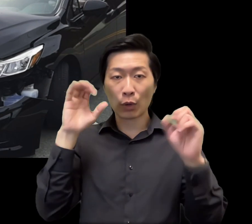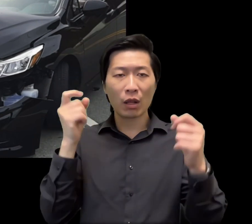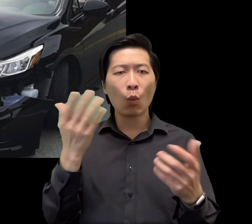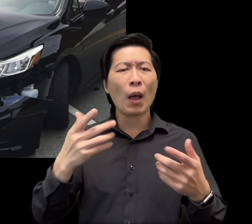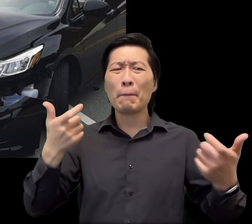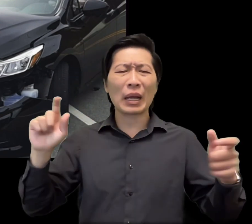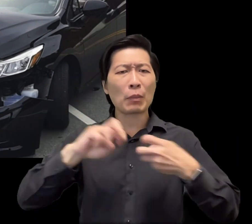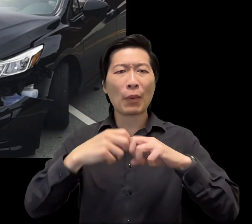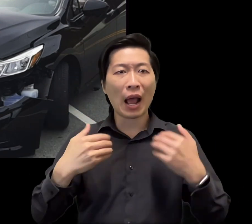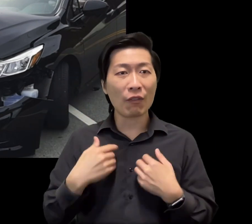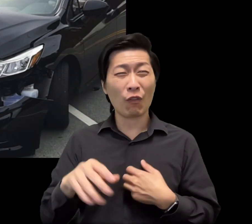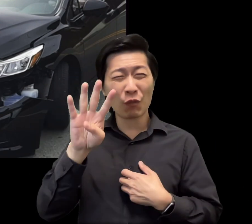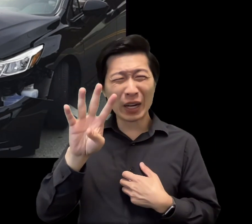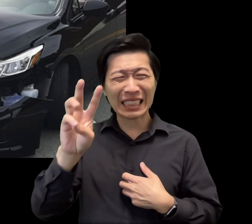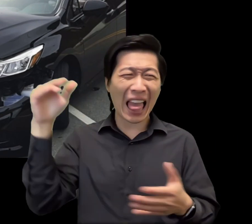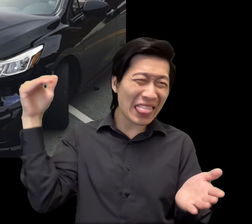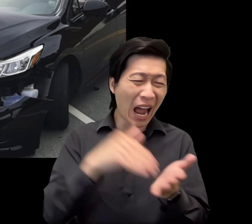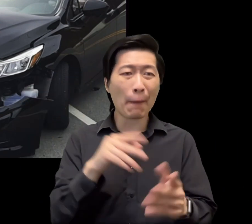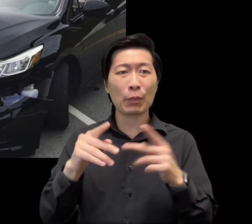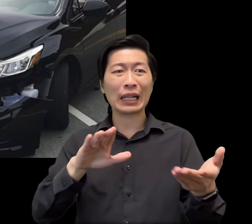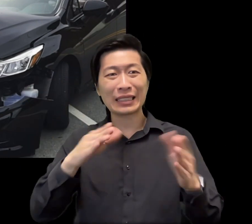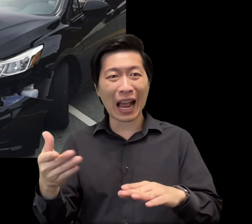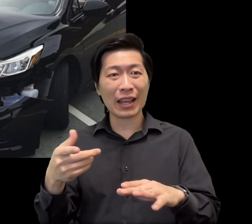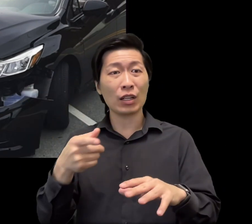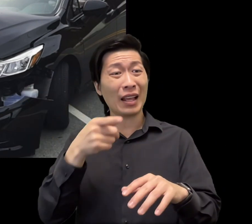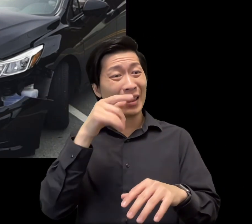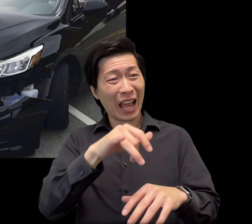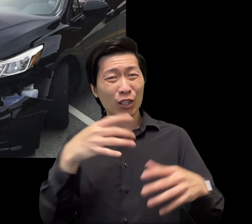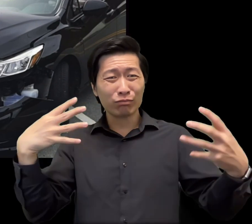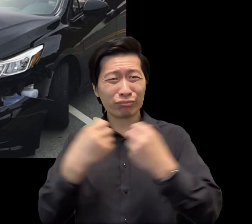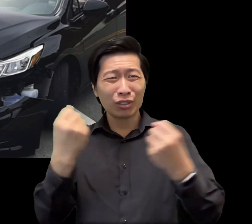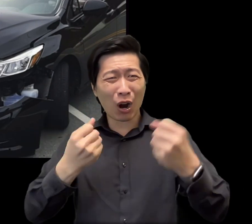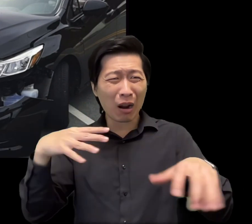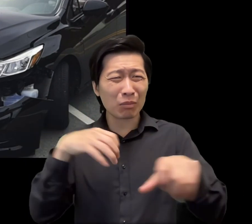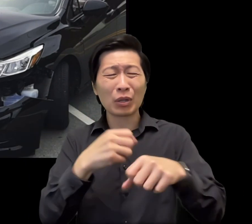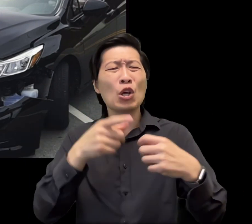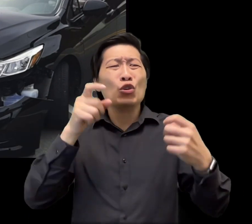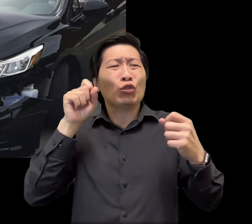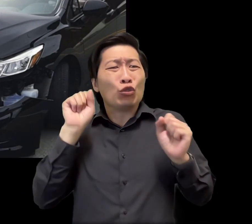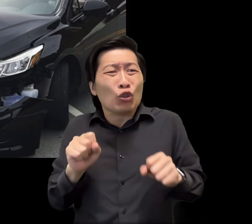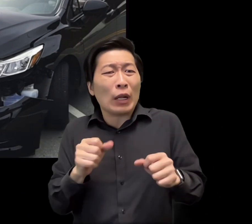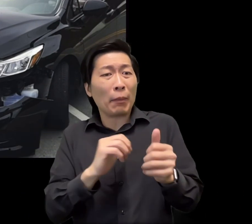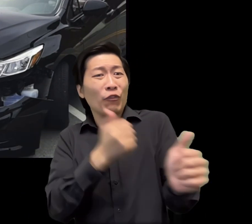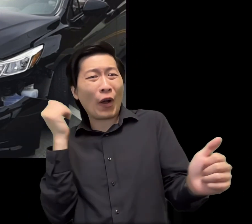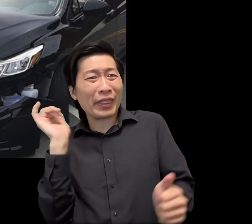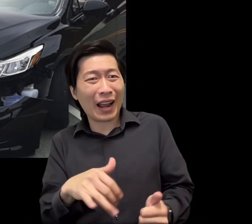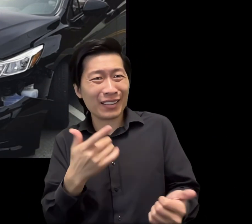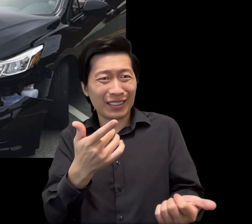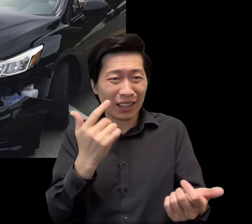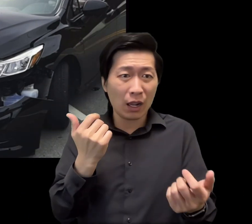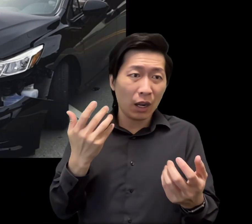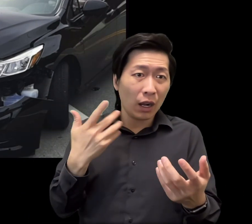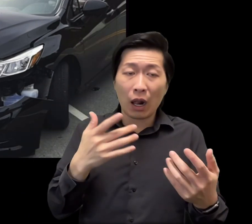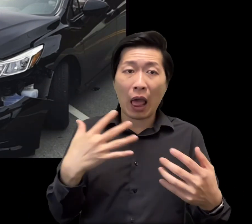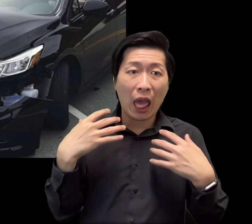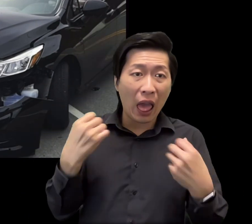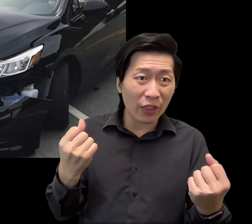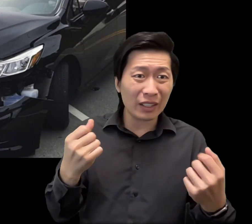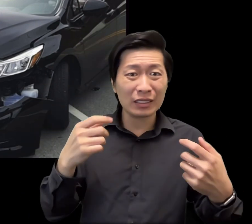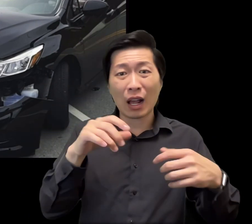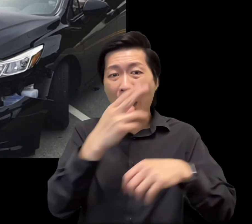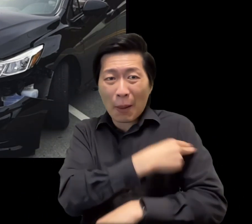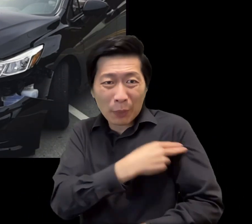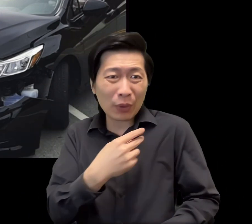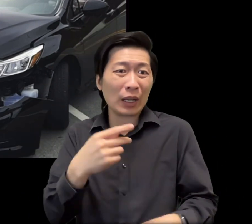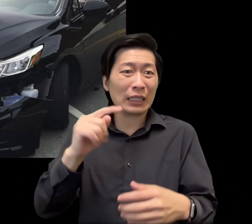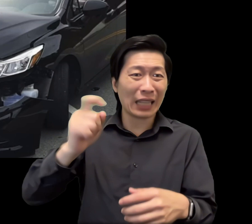we all have? 46,000 people die of preventable traffic deaths each year. It causes like 80 billion worth of cost to the health like tax system